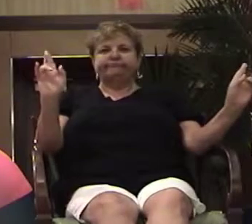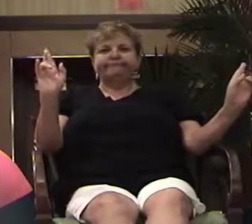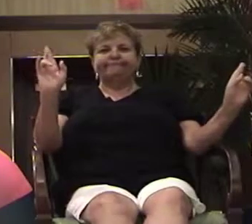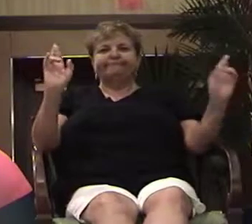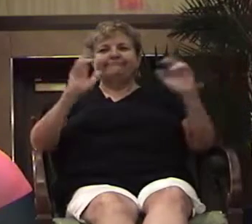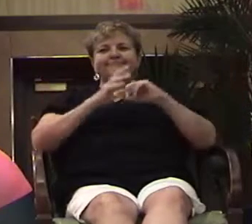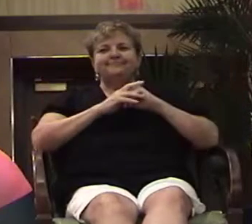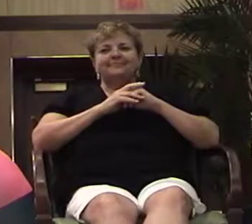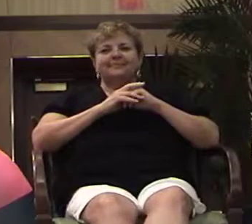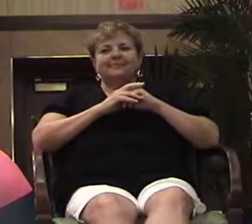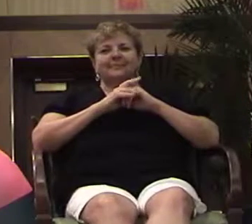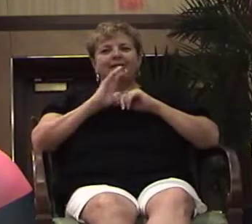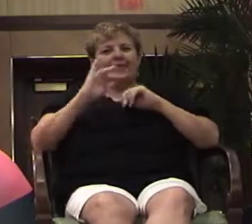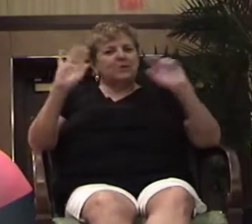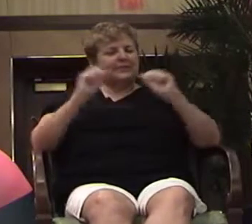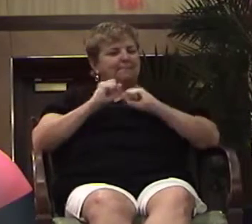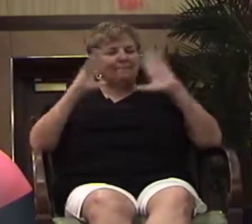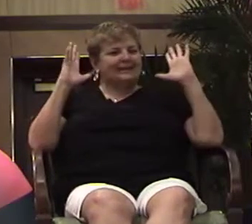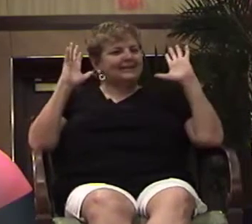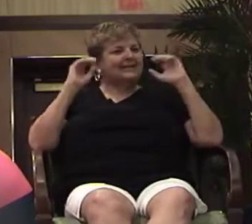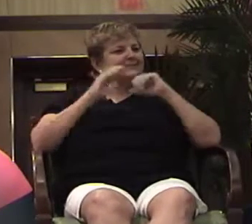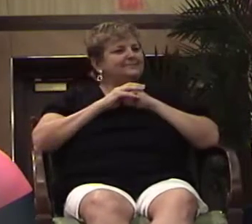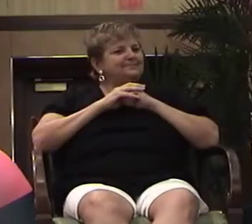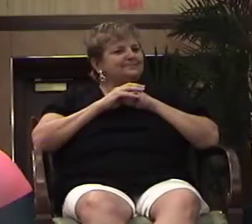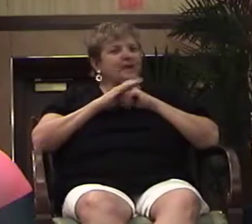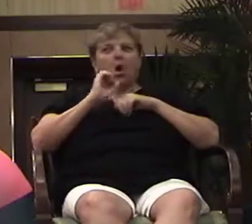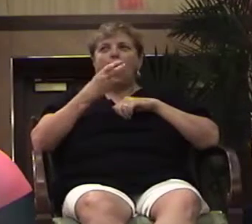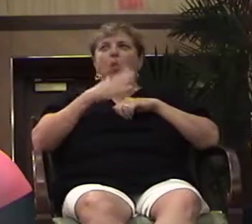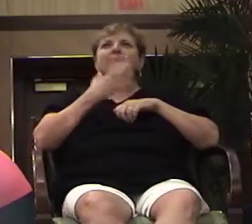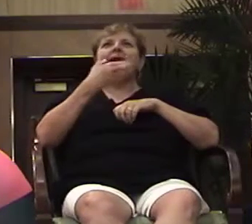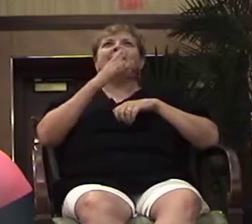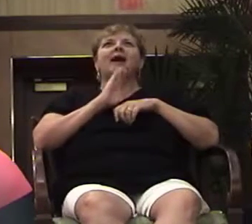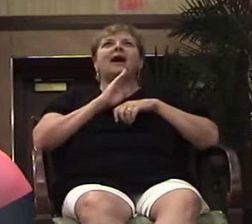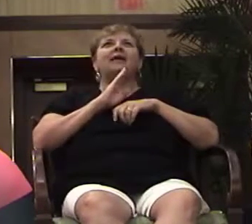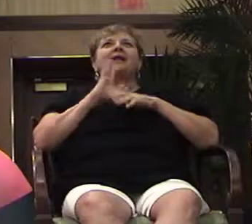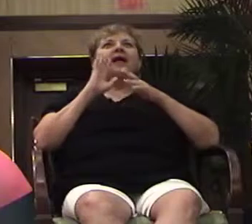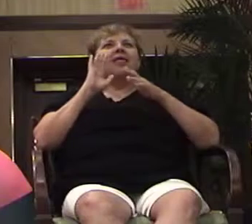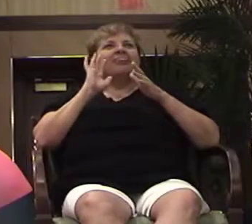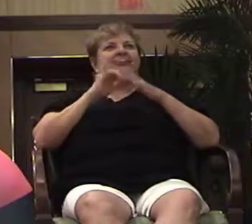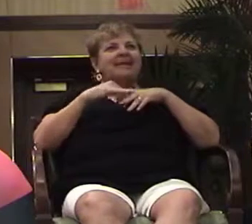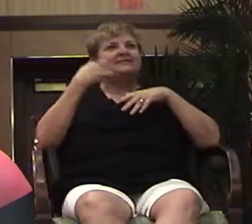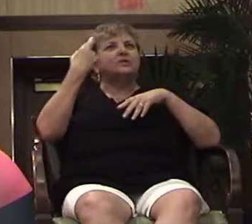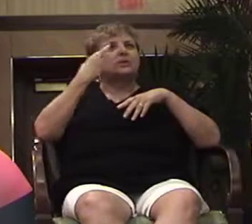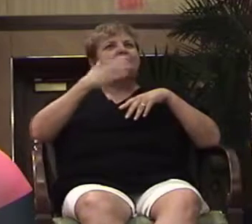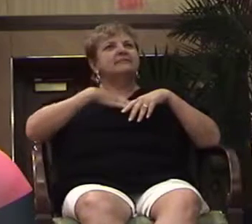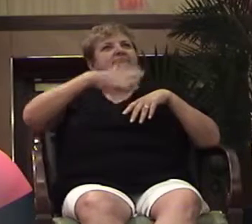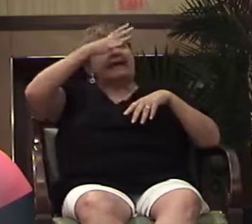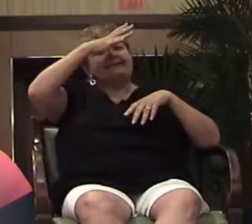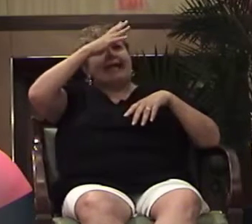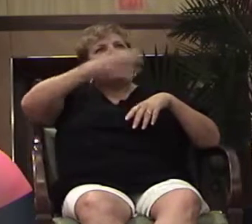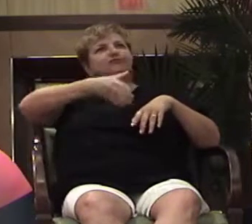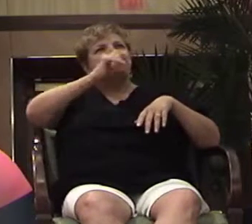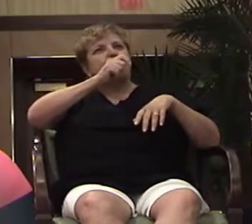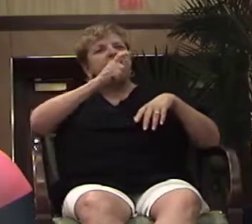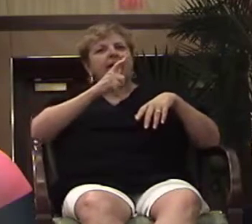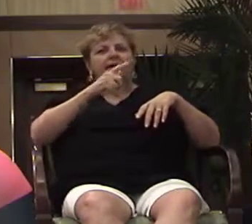And that was amazing to me. I thought, oh my God, no wonder the old man drank. This is marvelous.